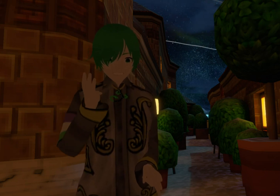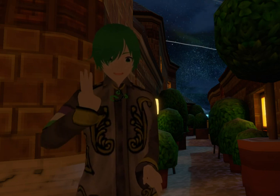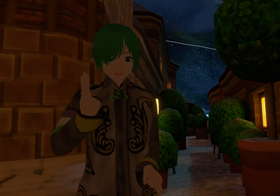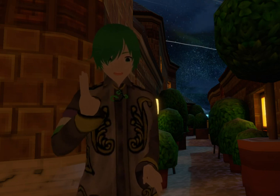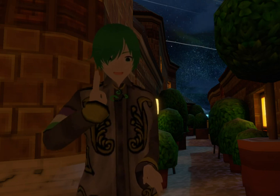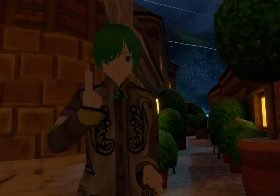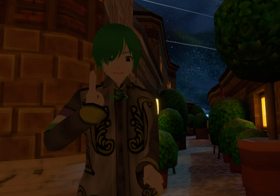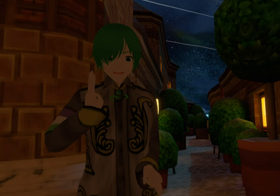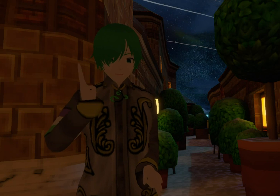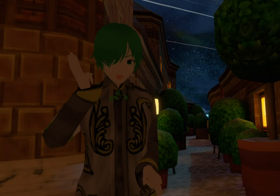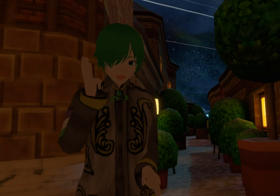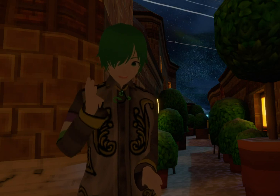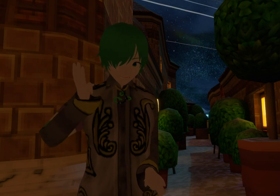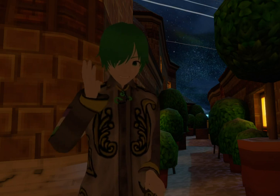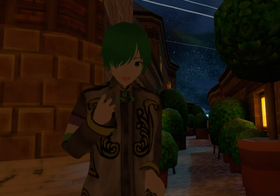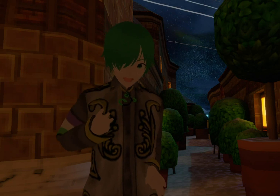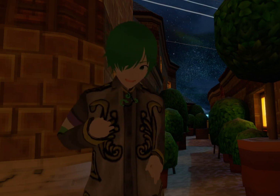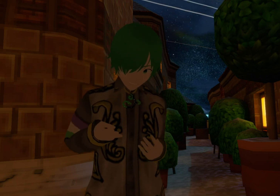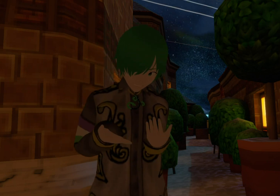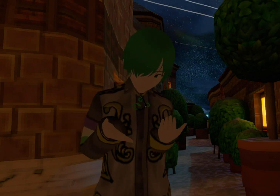circular motion to turn water into wine.